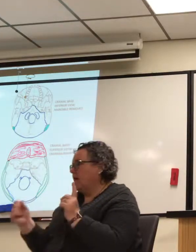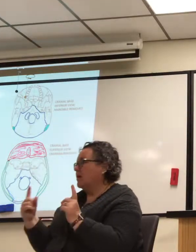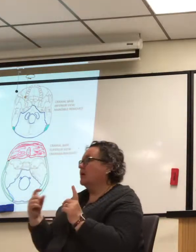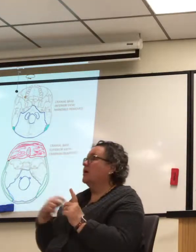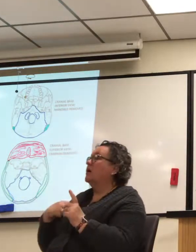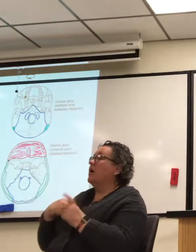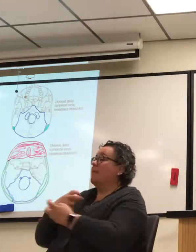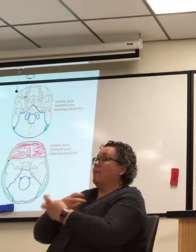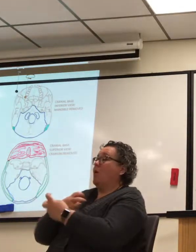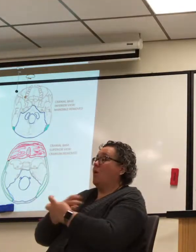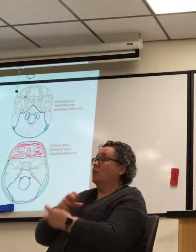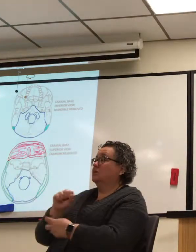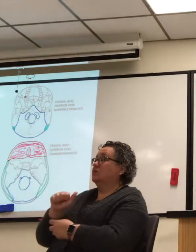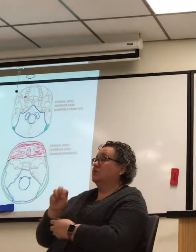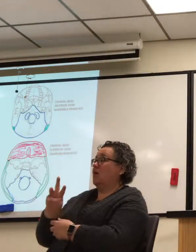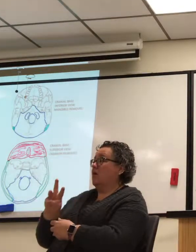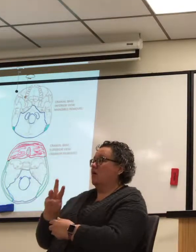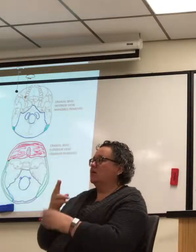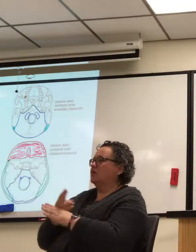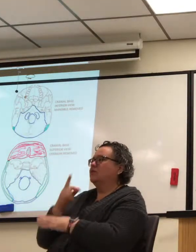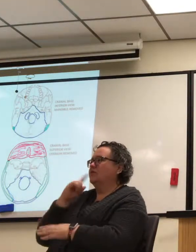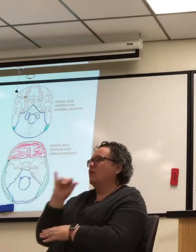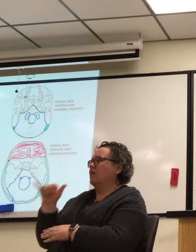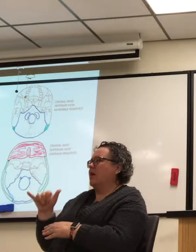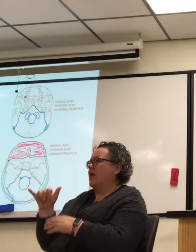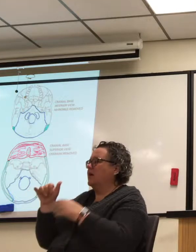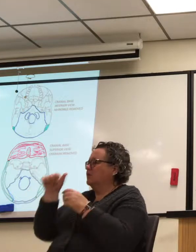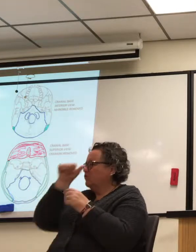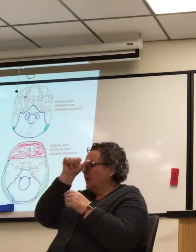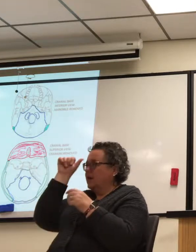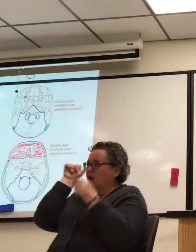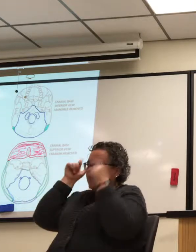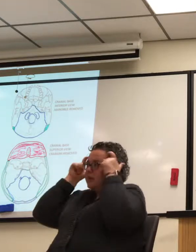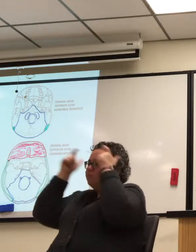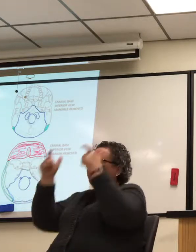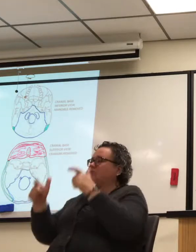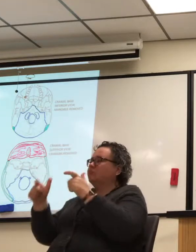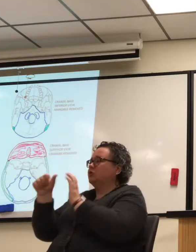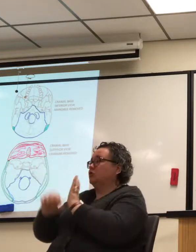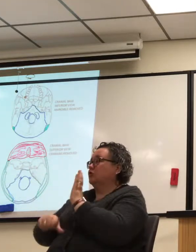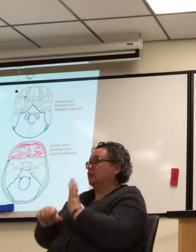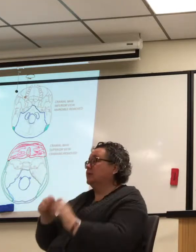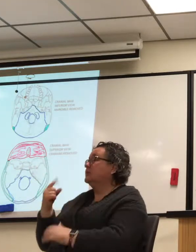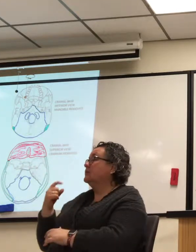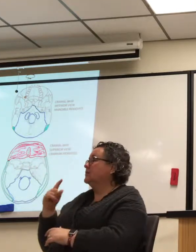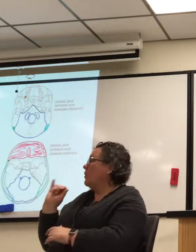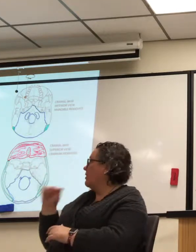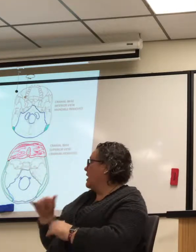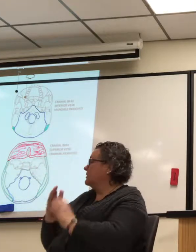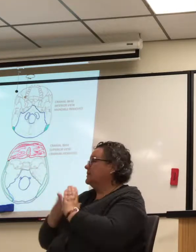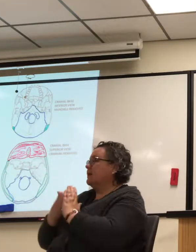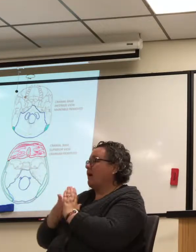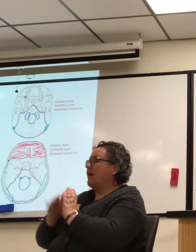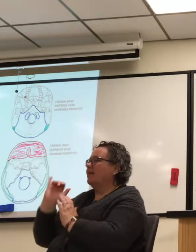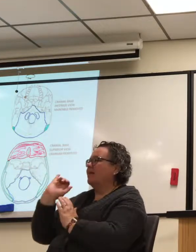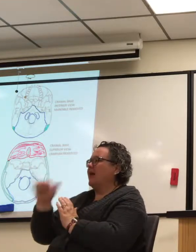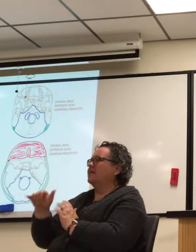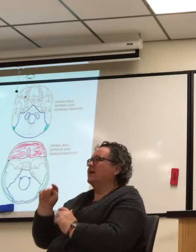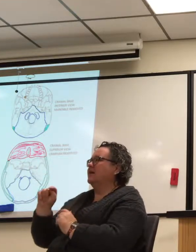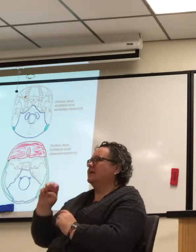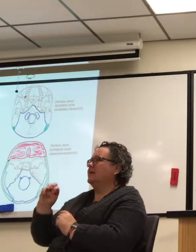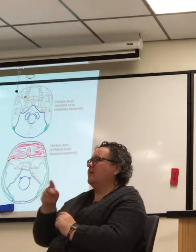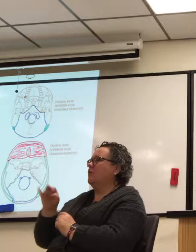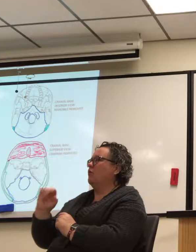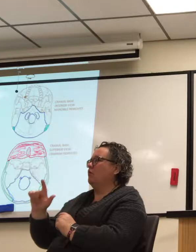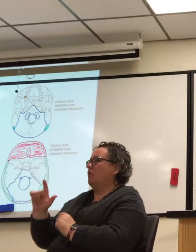Bone saws are what you use to perform craniotomies. Okay. So that's the side view. That's temporal bone, colored